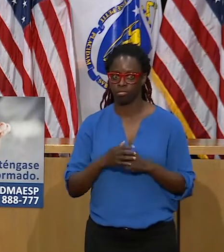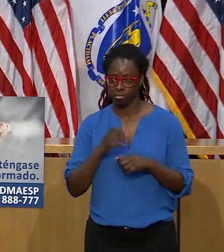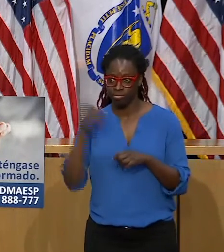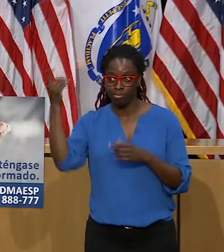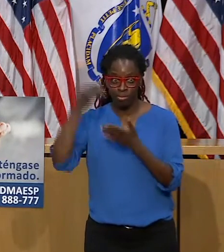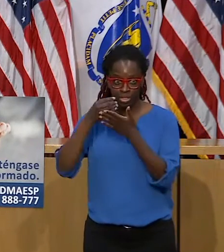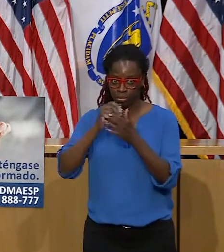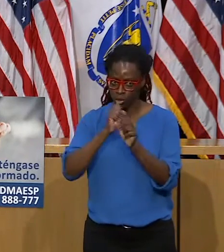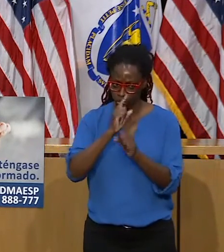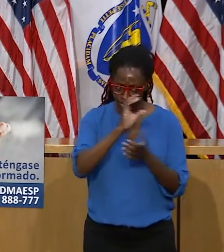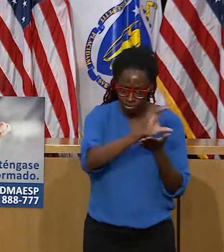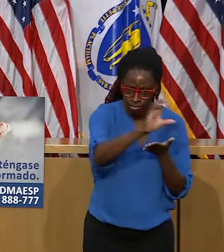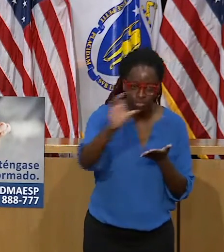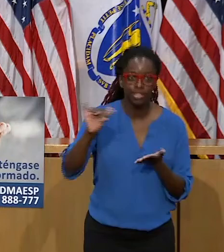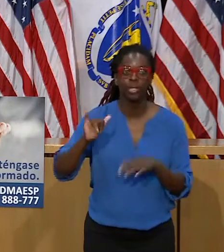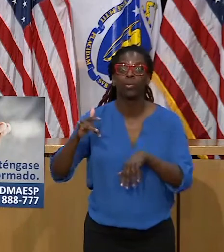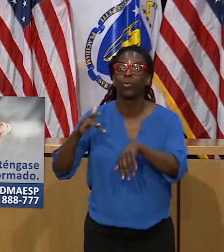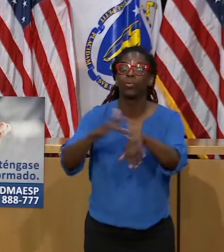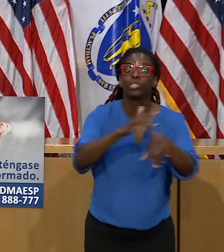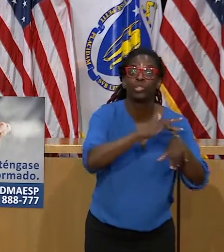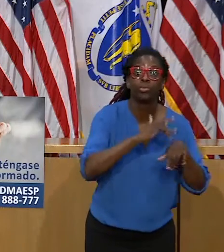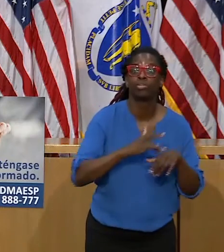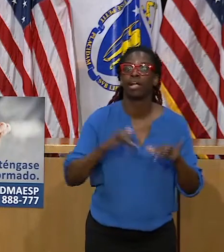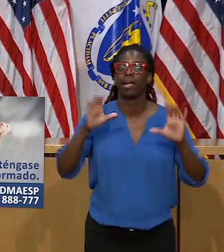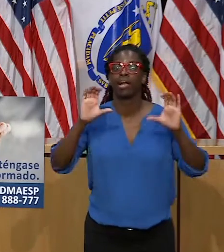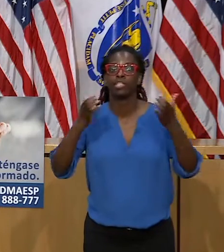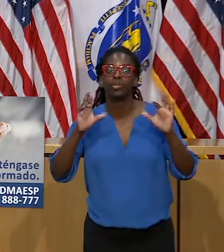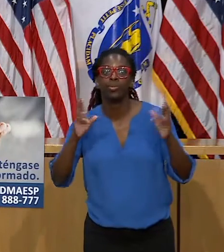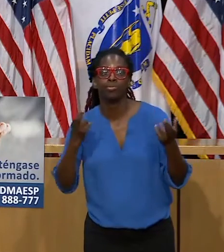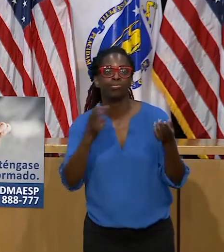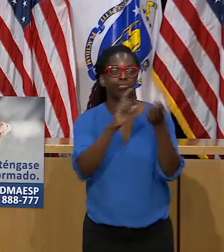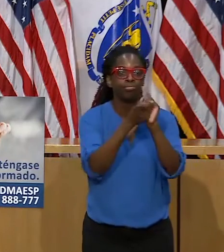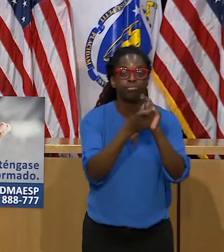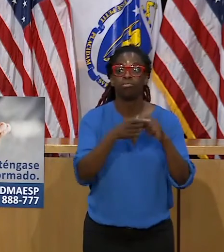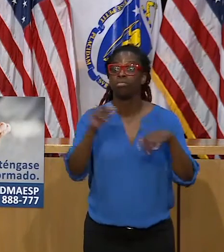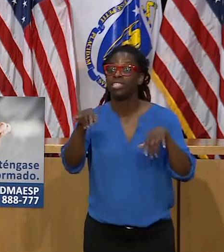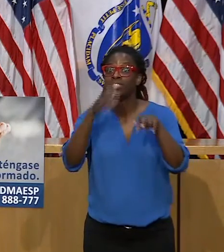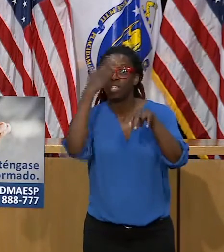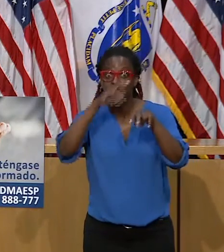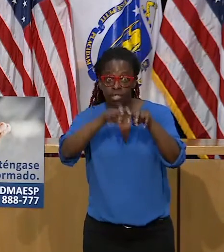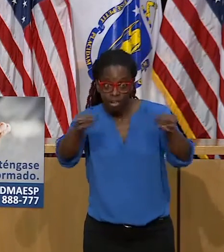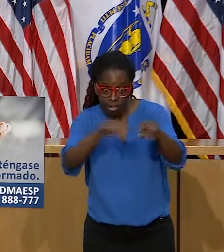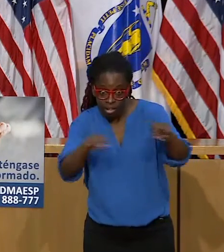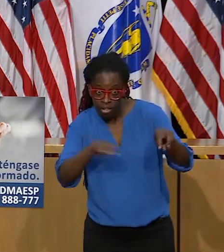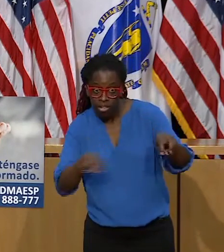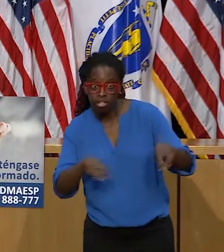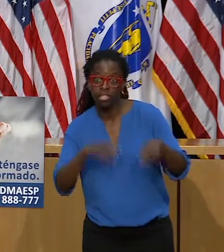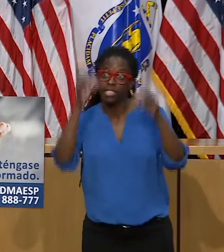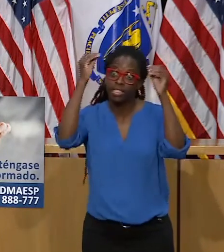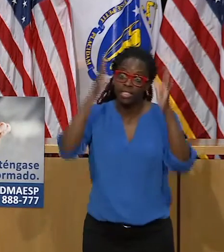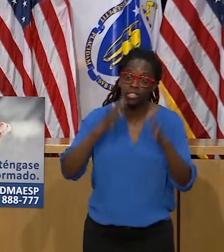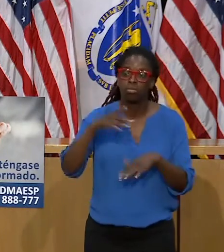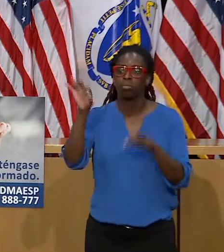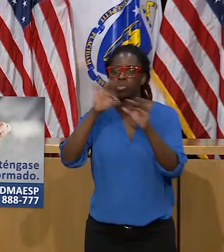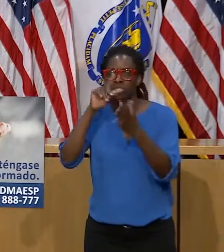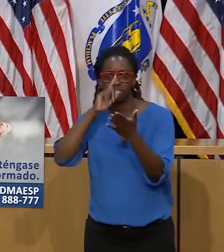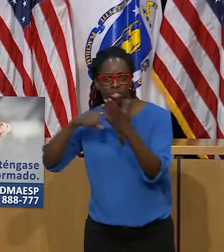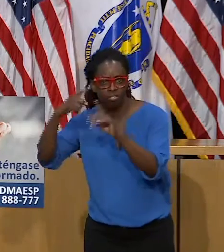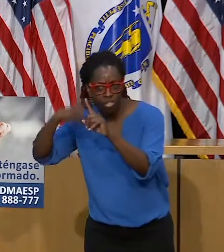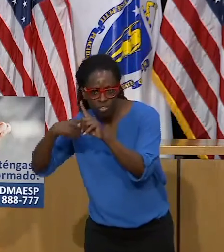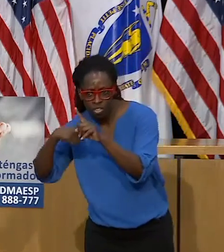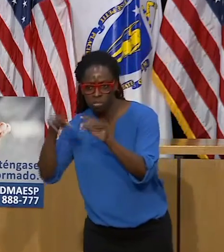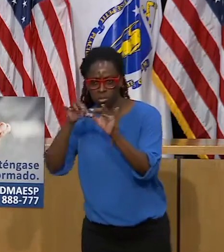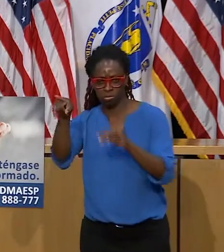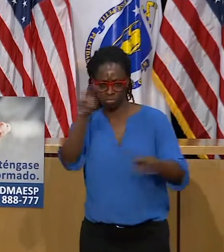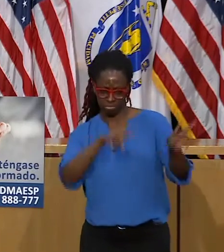classroom configurations, mask and face covering requirements, and symptom checks to make this all happen. Parents and